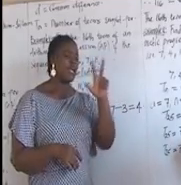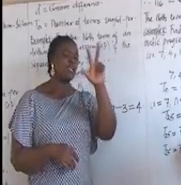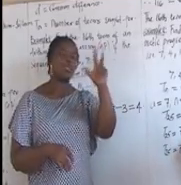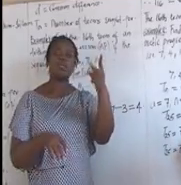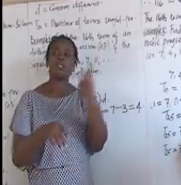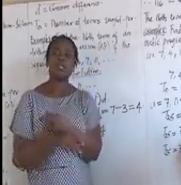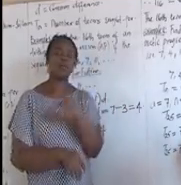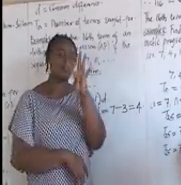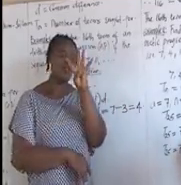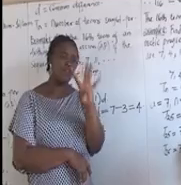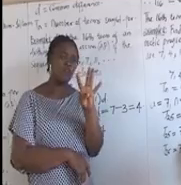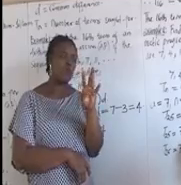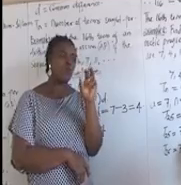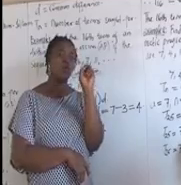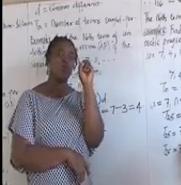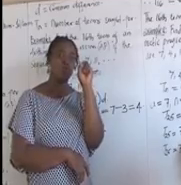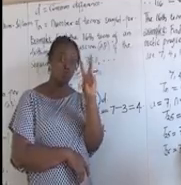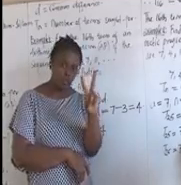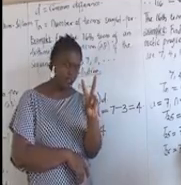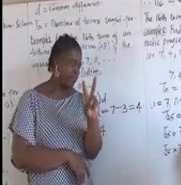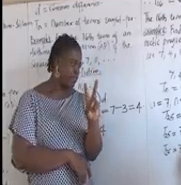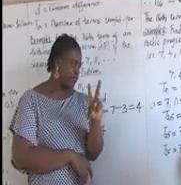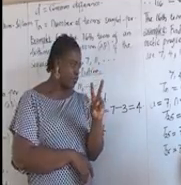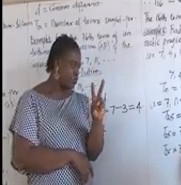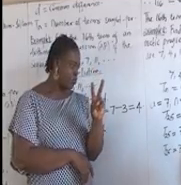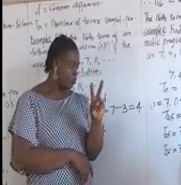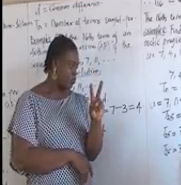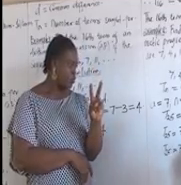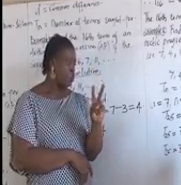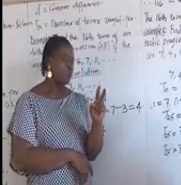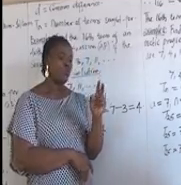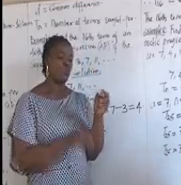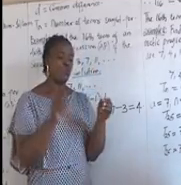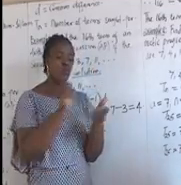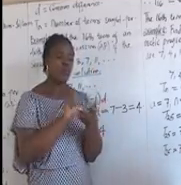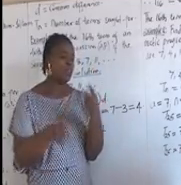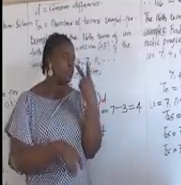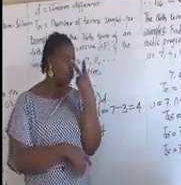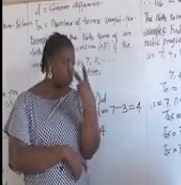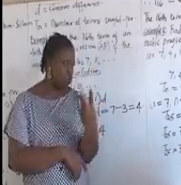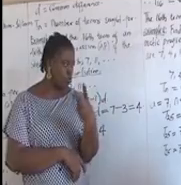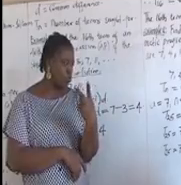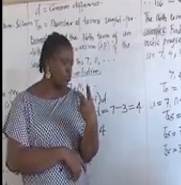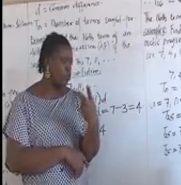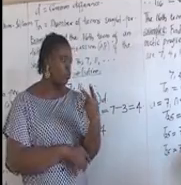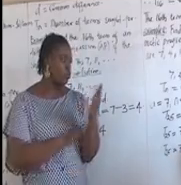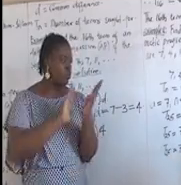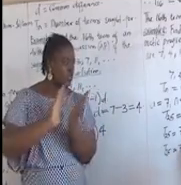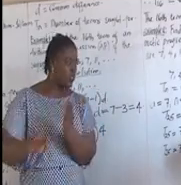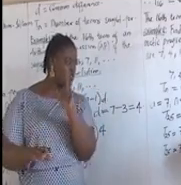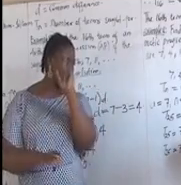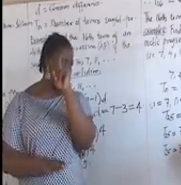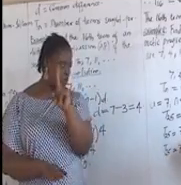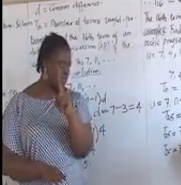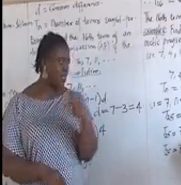3 times 4, that gives us 12. We put down 2. We carry 1.